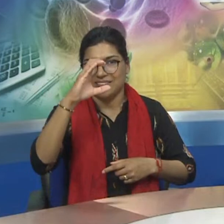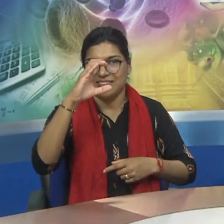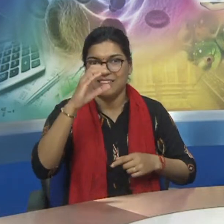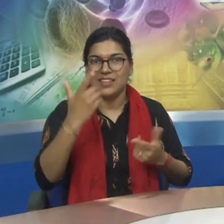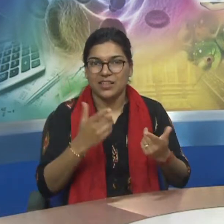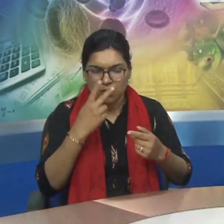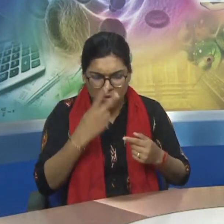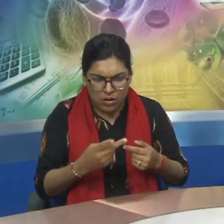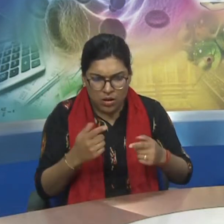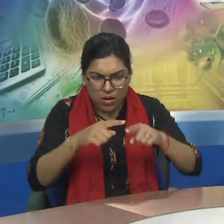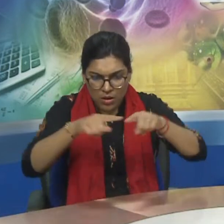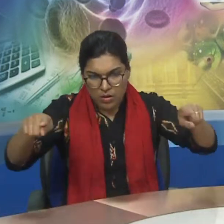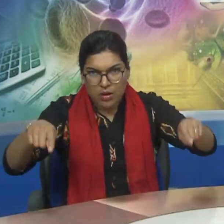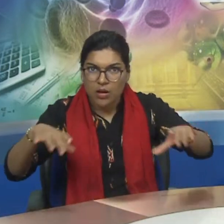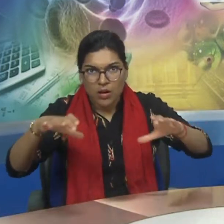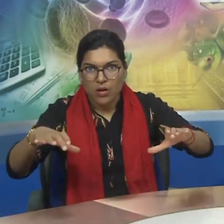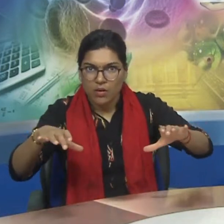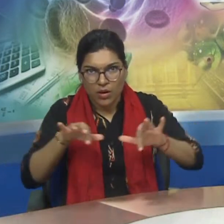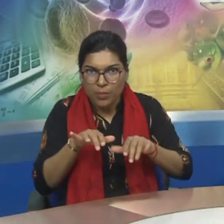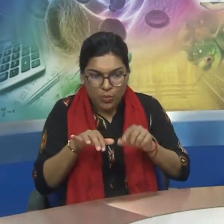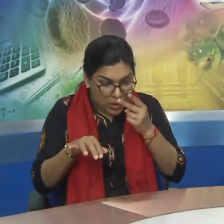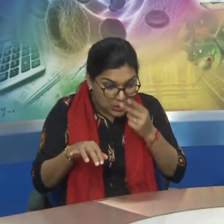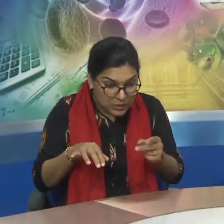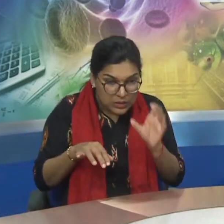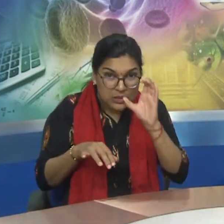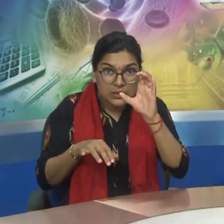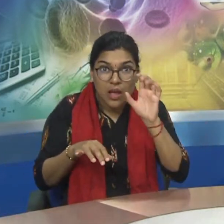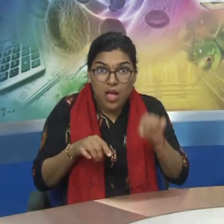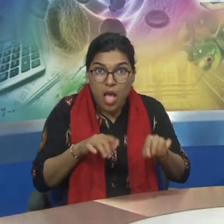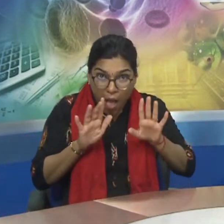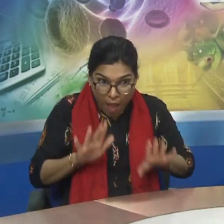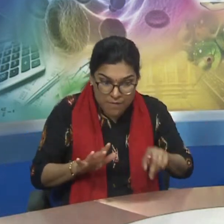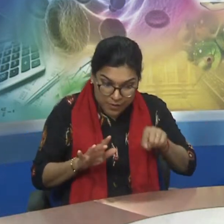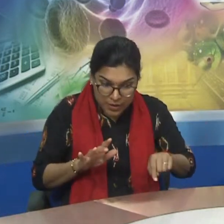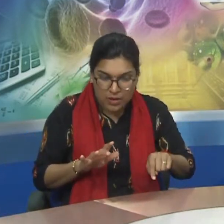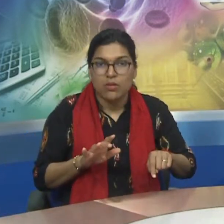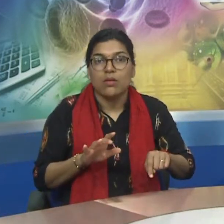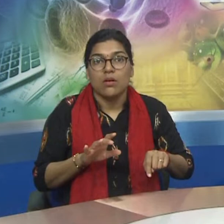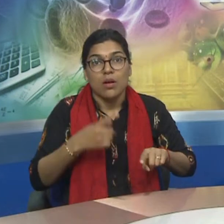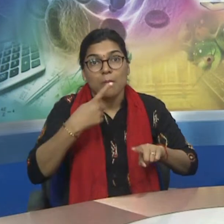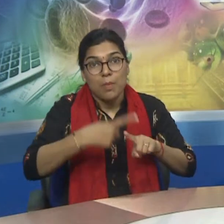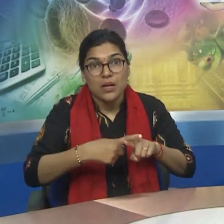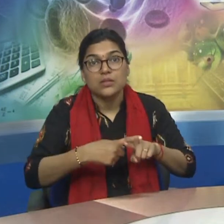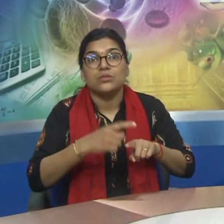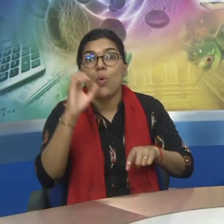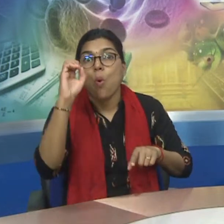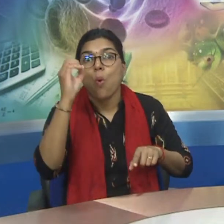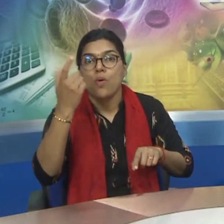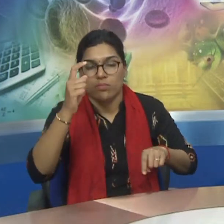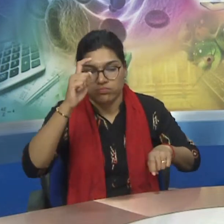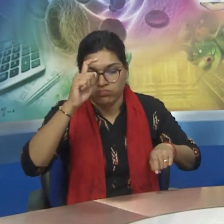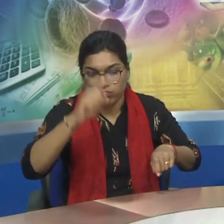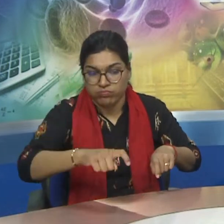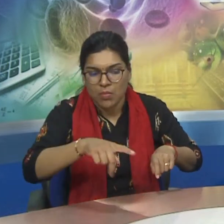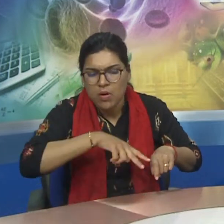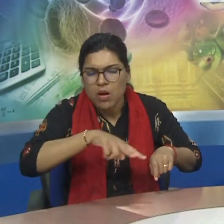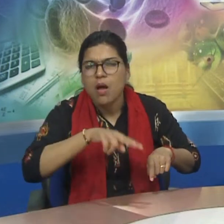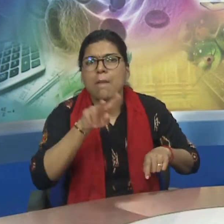The first shortcut key is Ctrl plus O. That is used